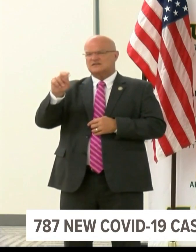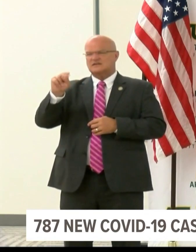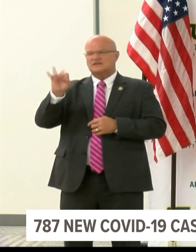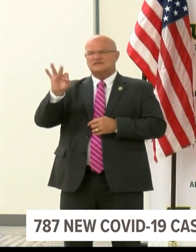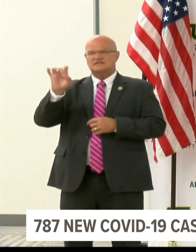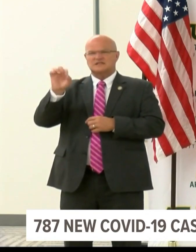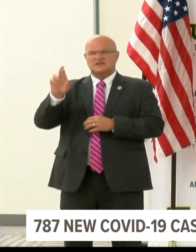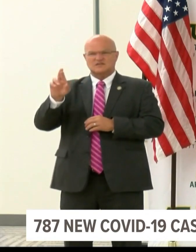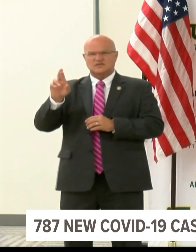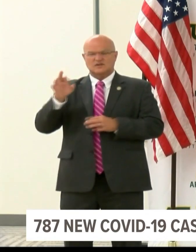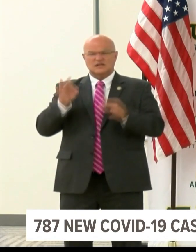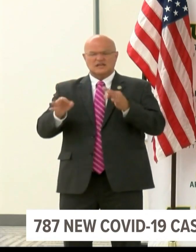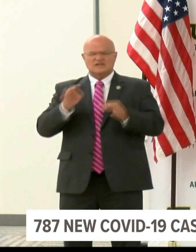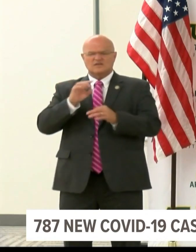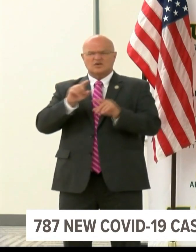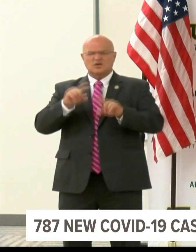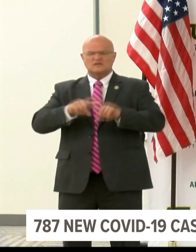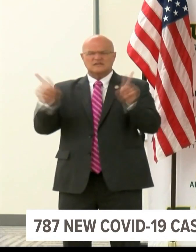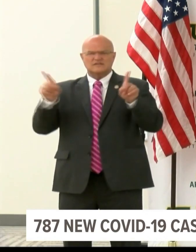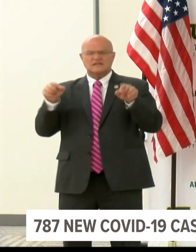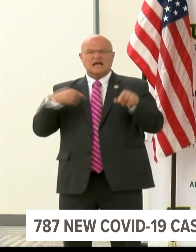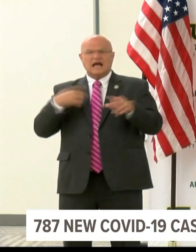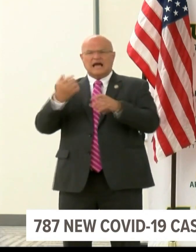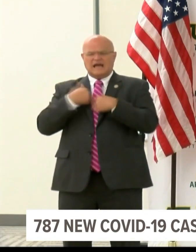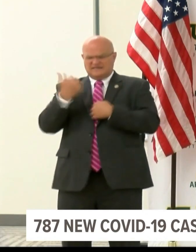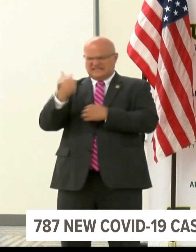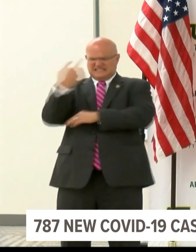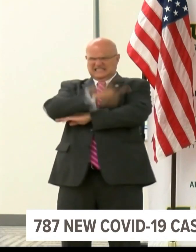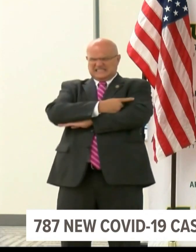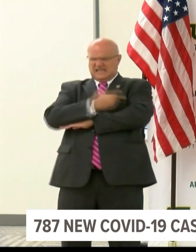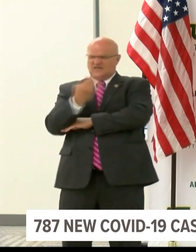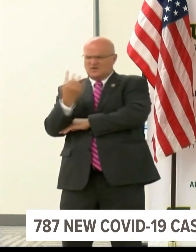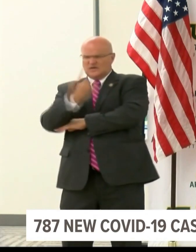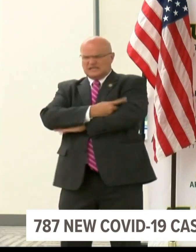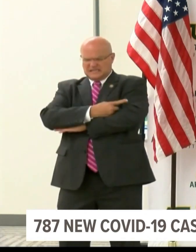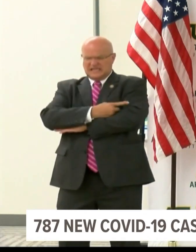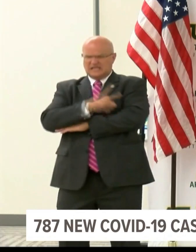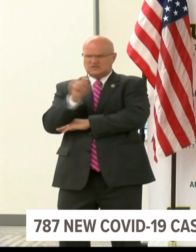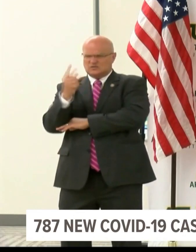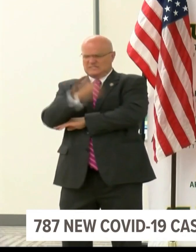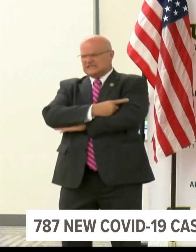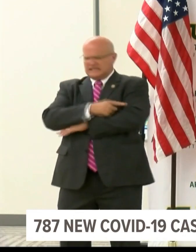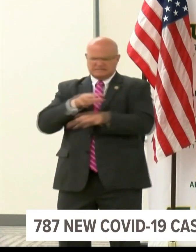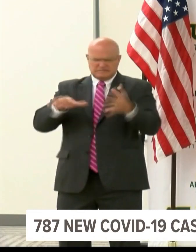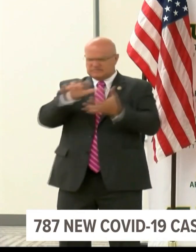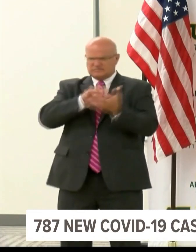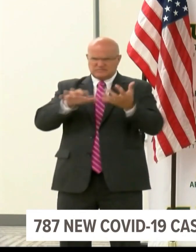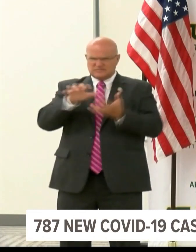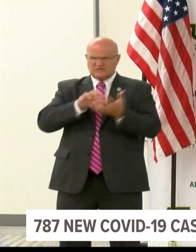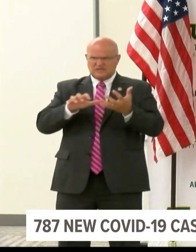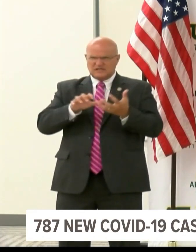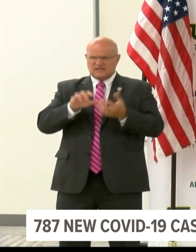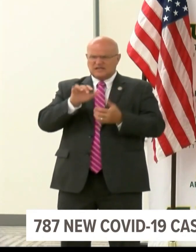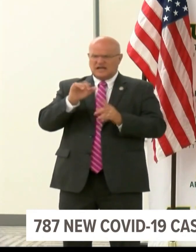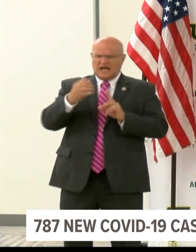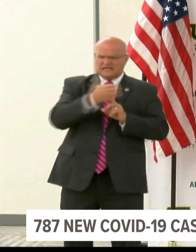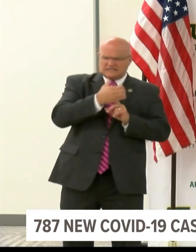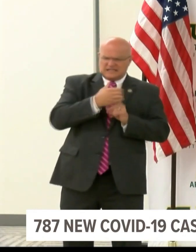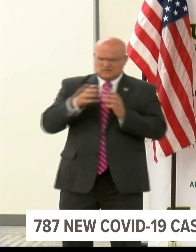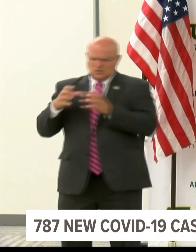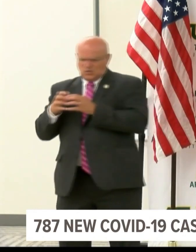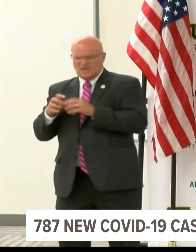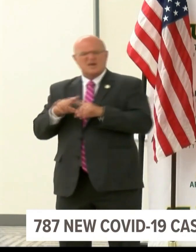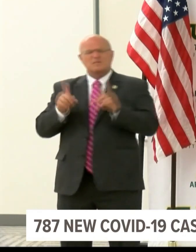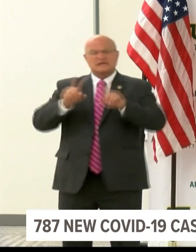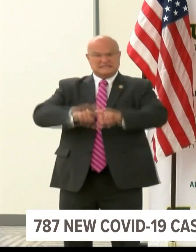and qualify the difference. I got the 10 days to 14 days to 20 days on the difference between isolation and quarantine,